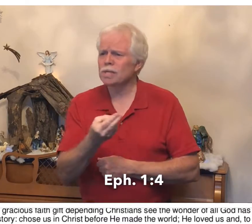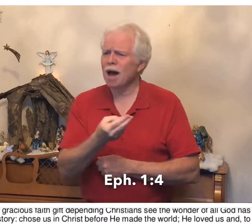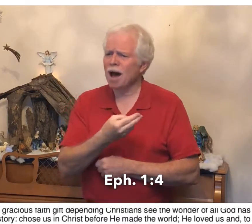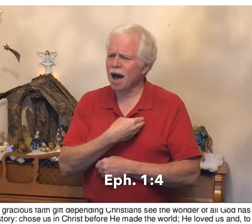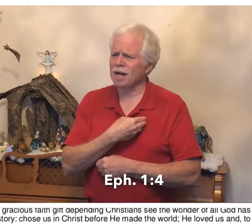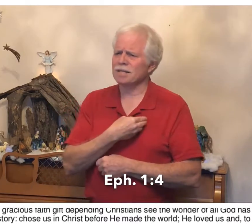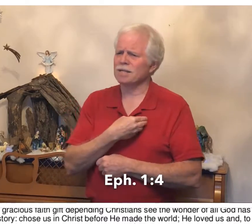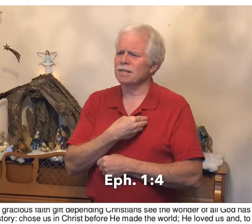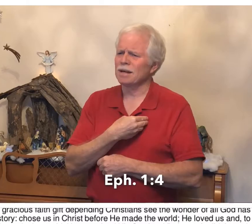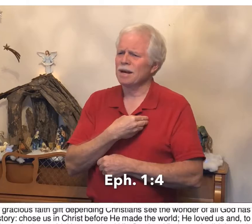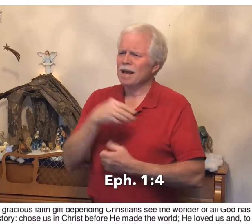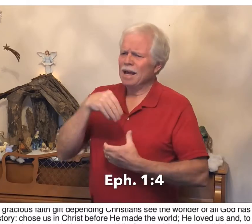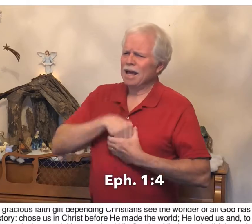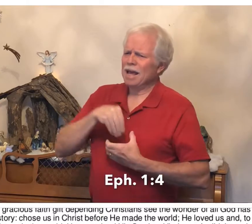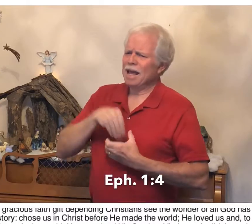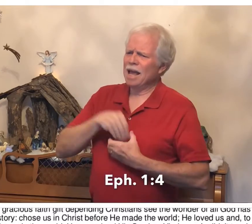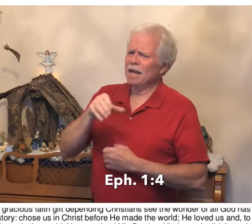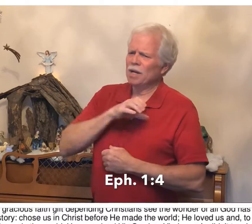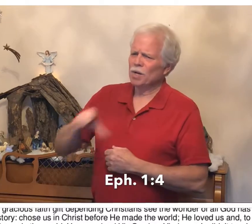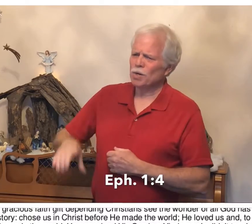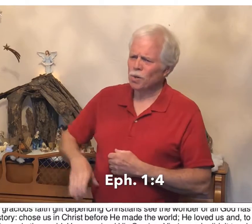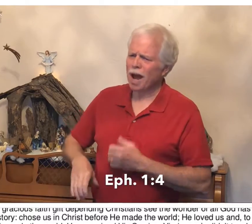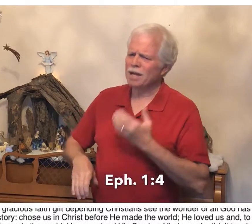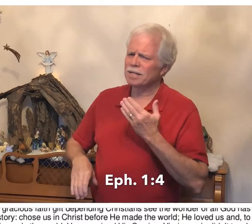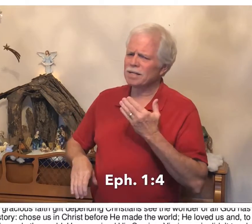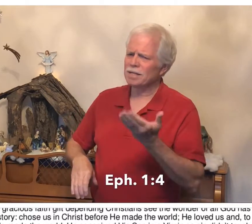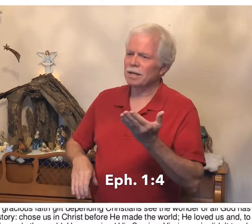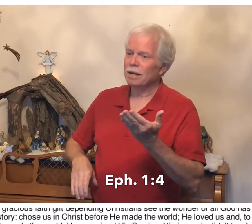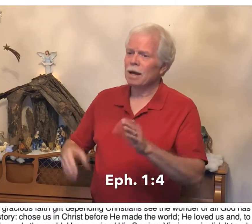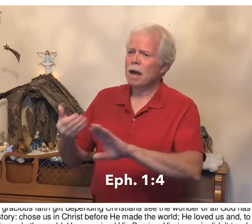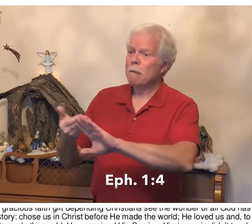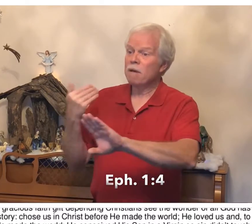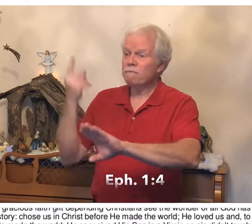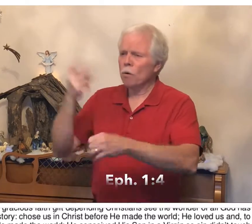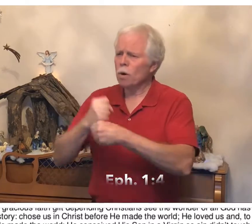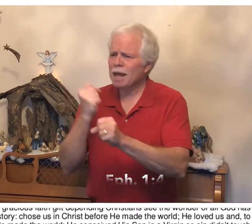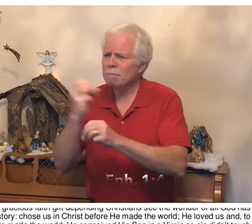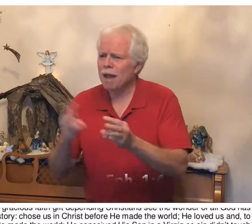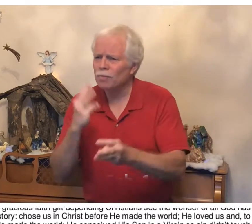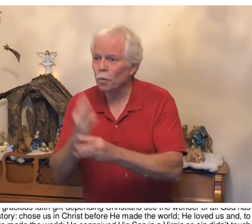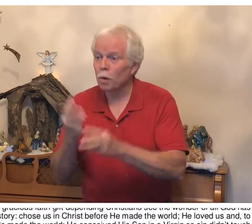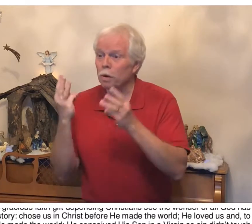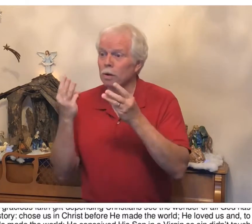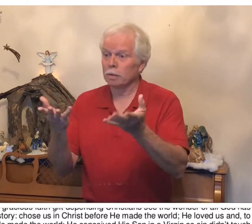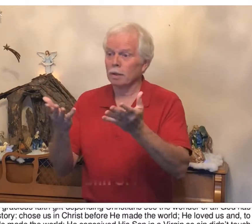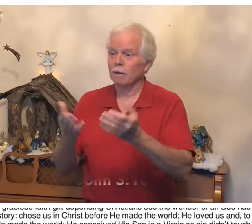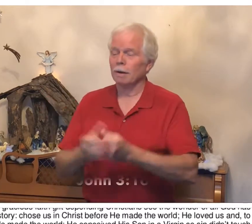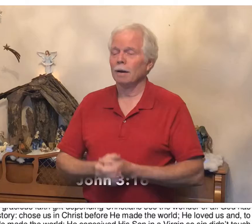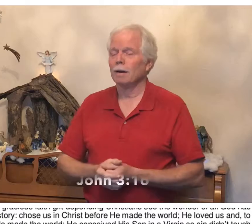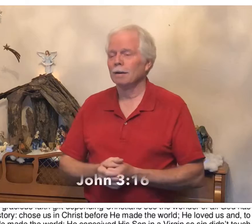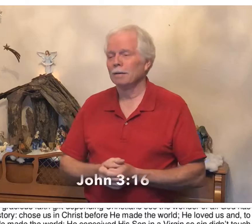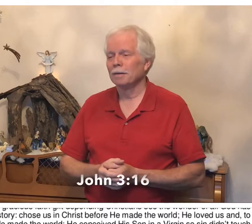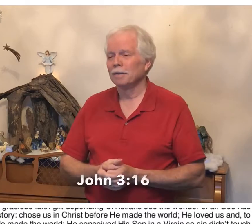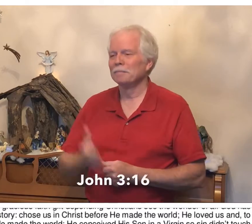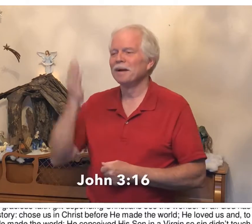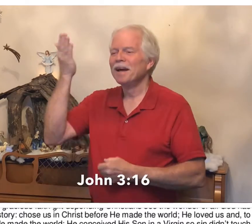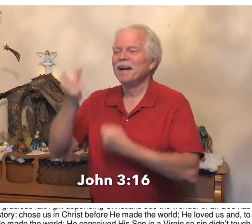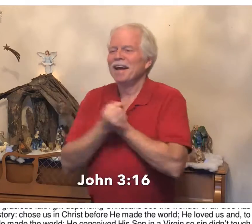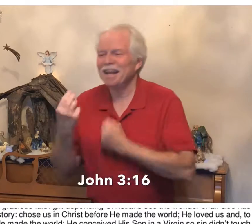us in Christ before he made the world. God's